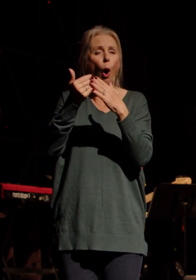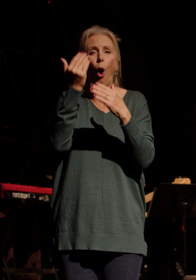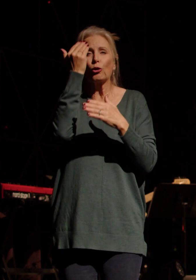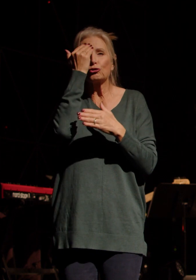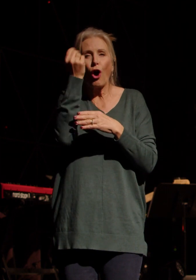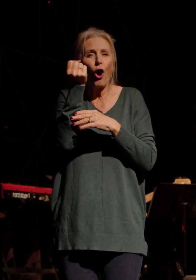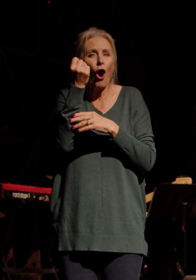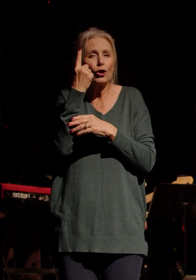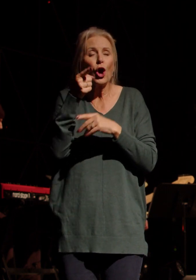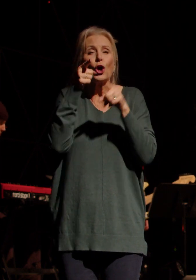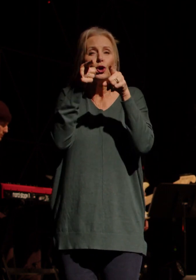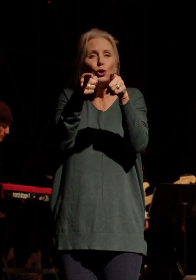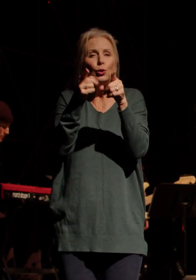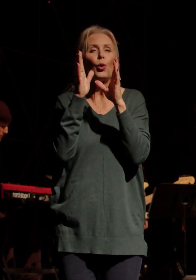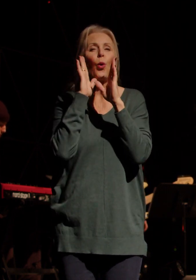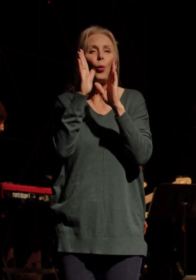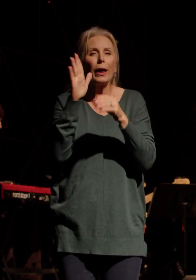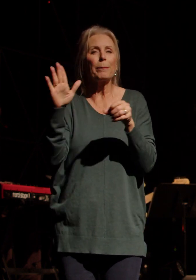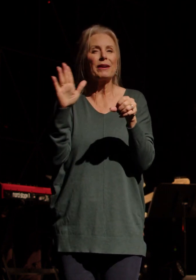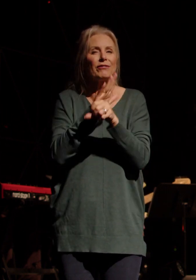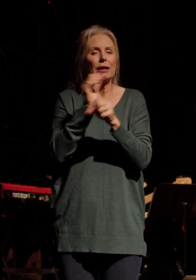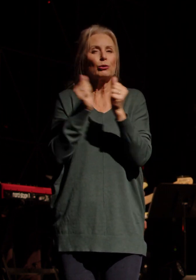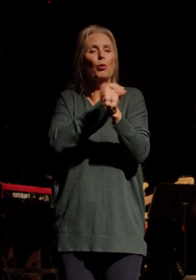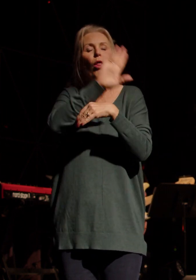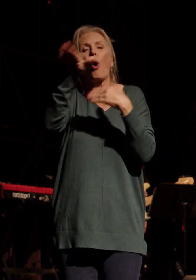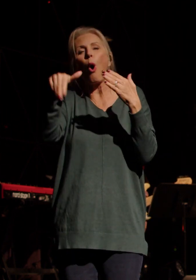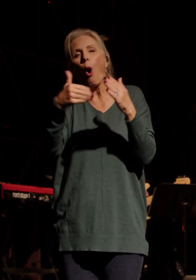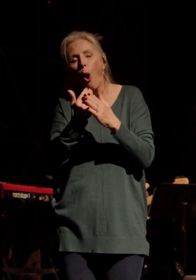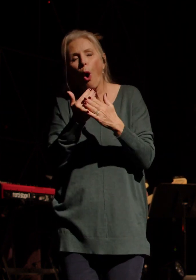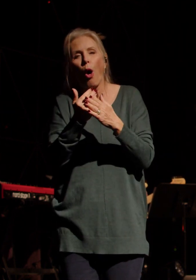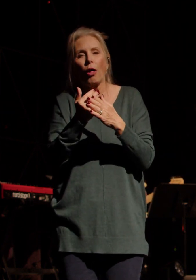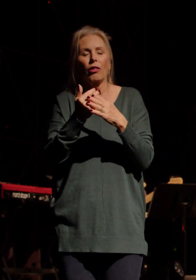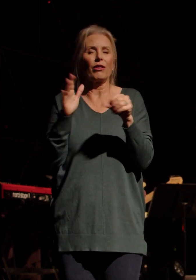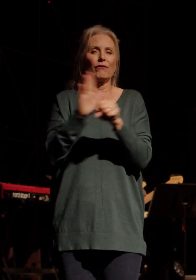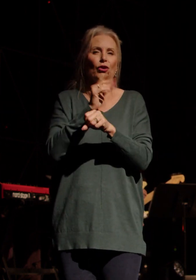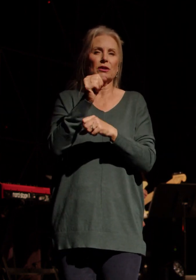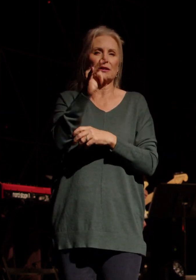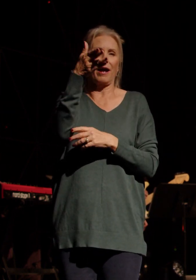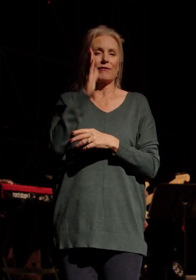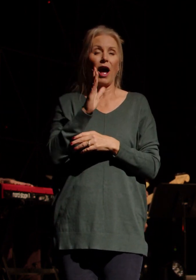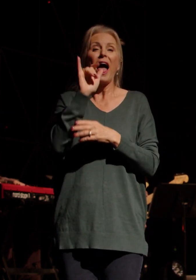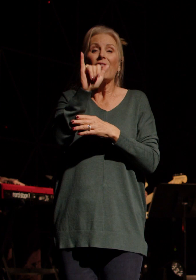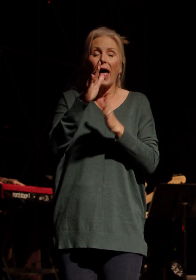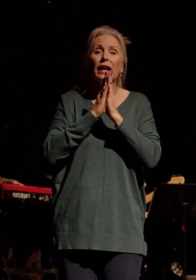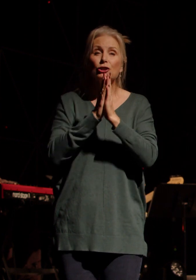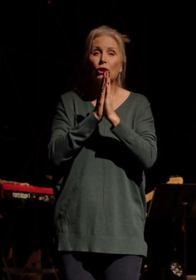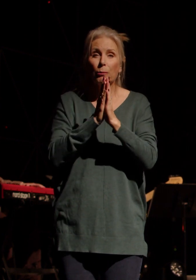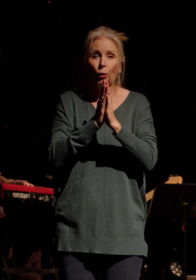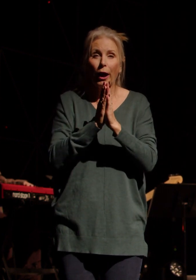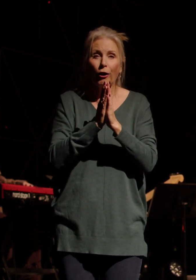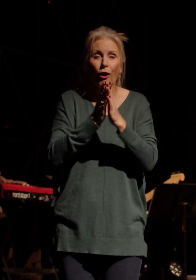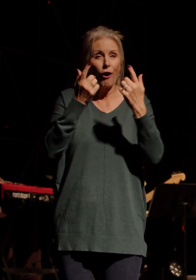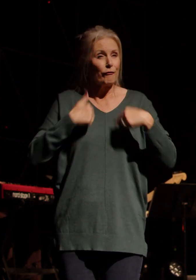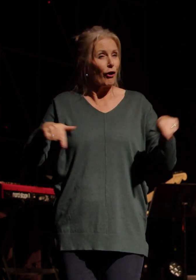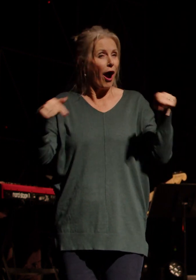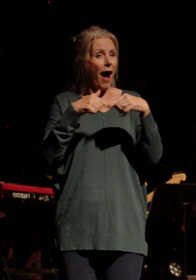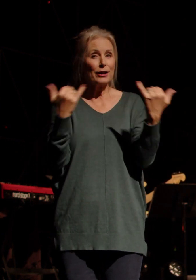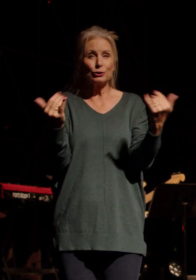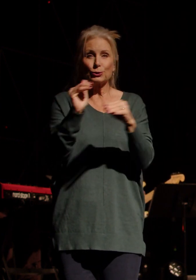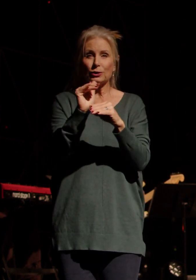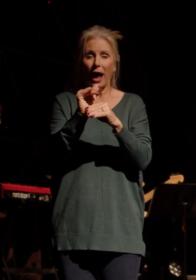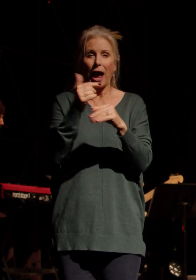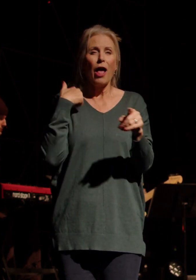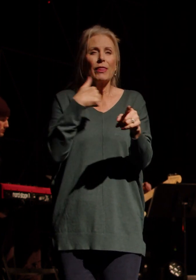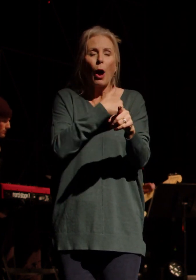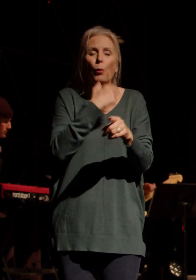that you may be filled with all the fullness of God. That's the prayer over us tonight, church, that we would understand how